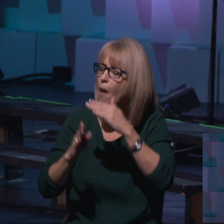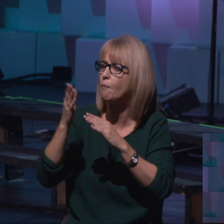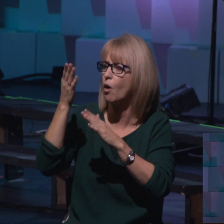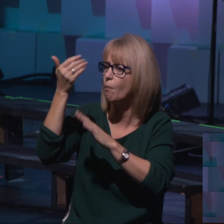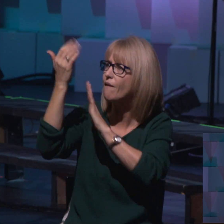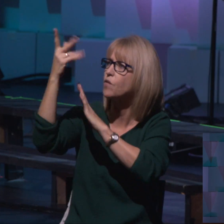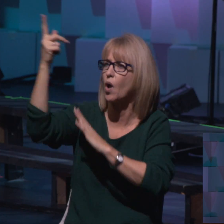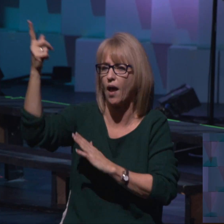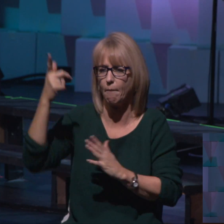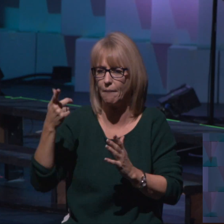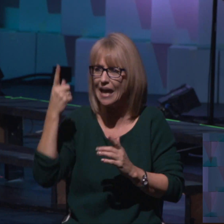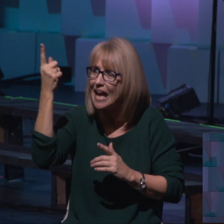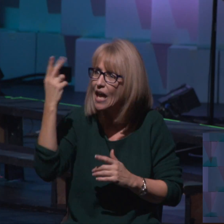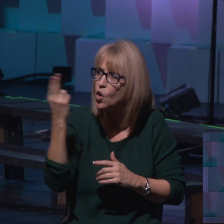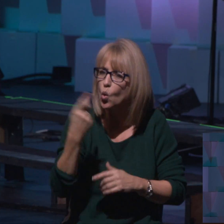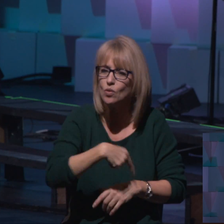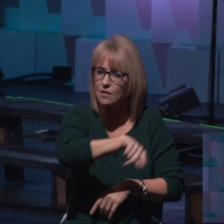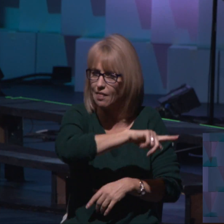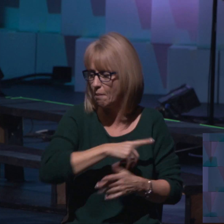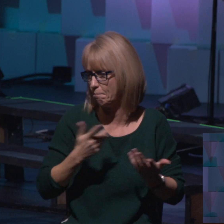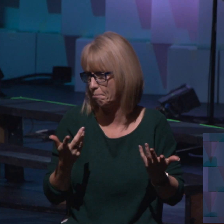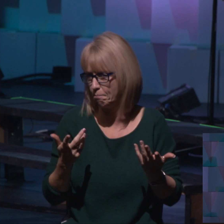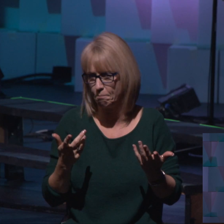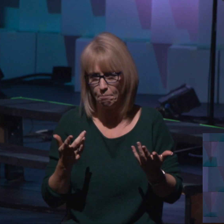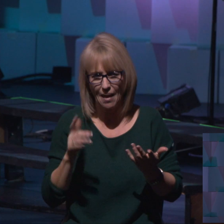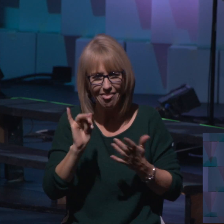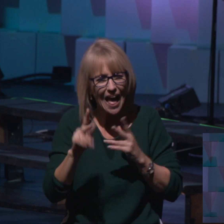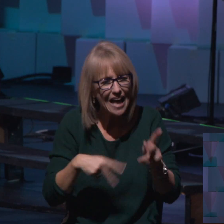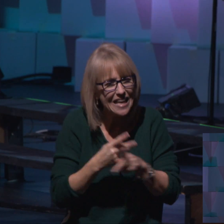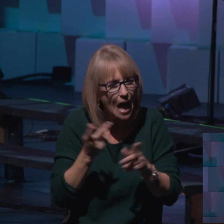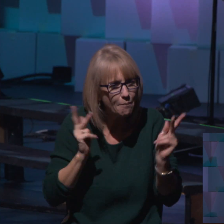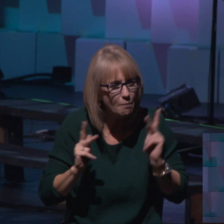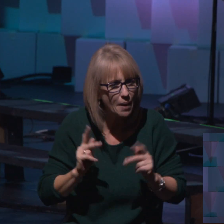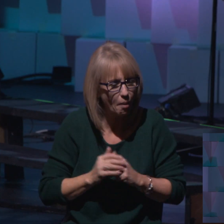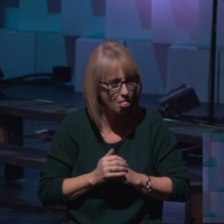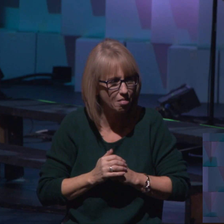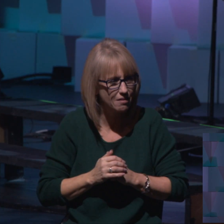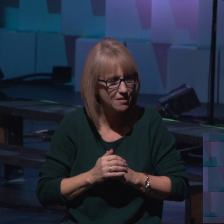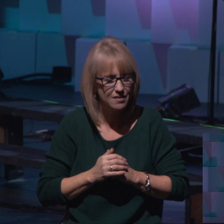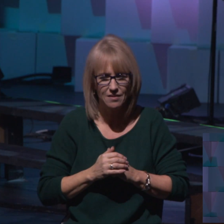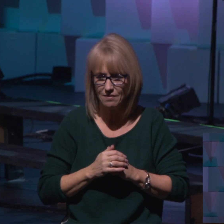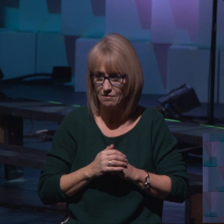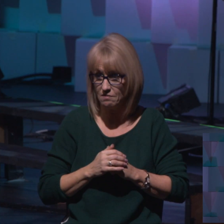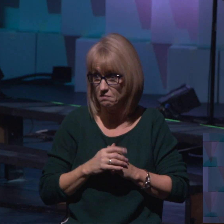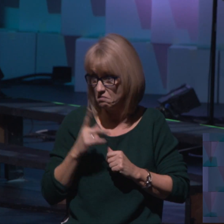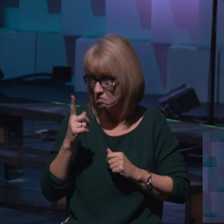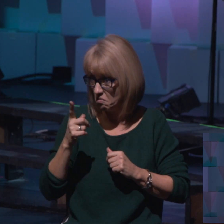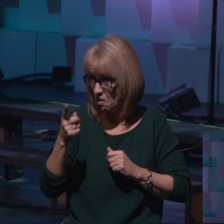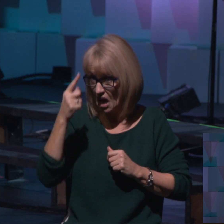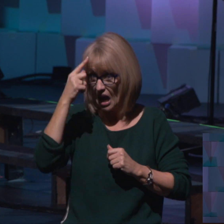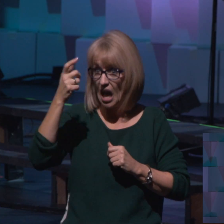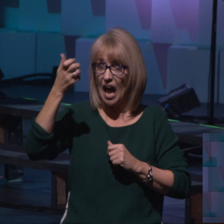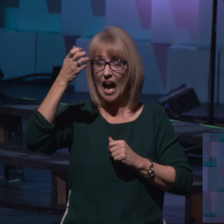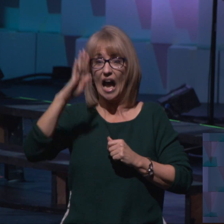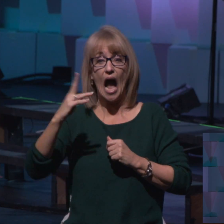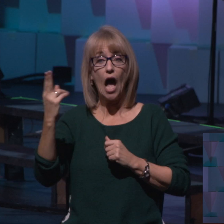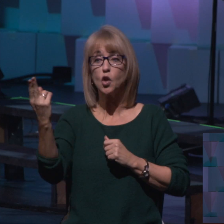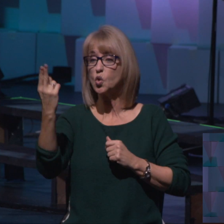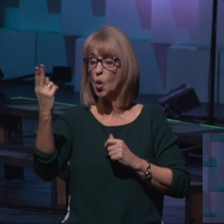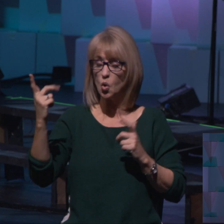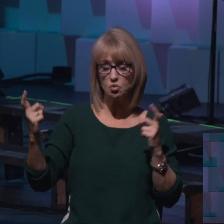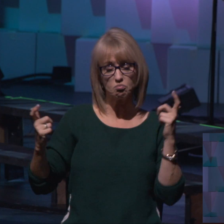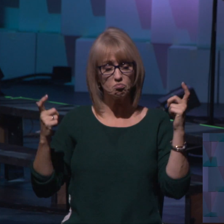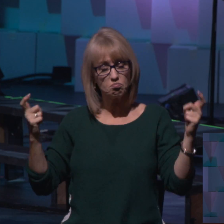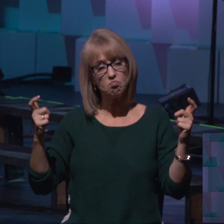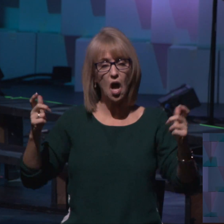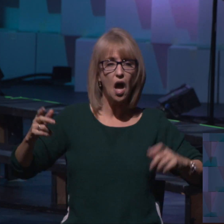they're in a place where they can be blessed. What we don't see in the Christmas story, we don't see these highly important